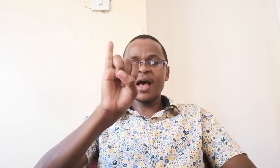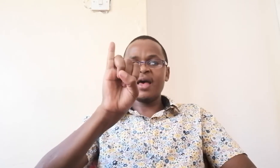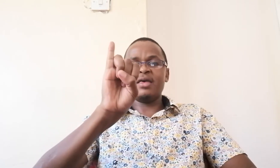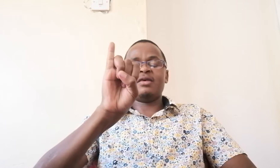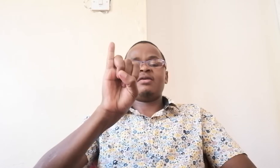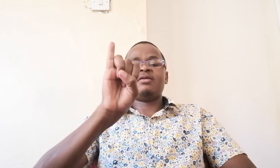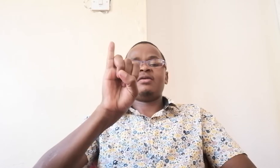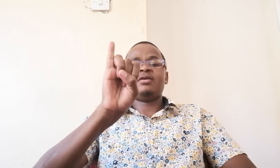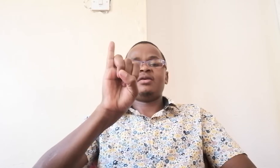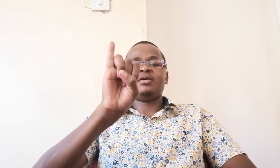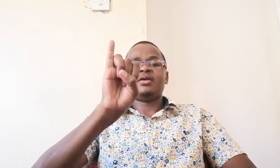I,